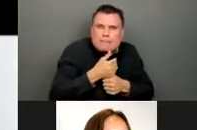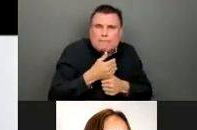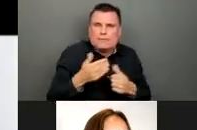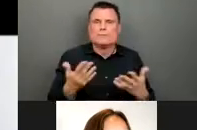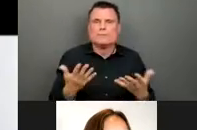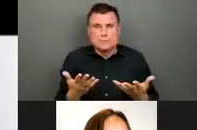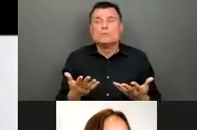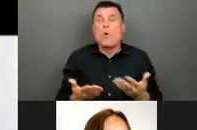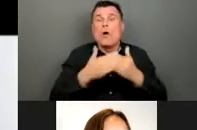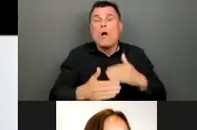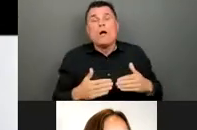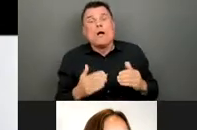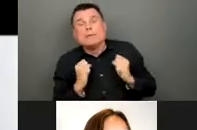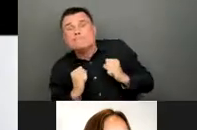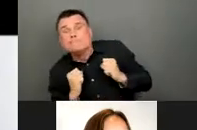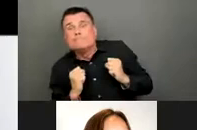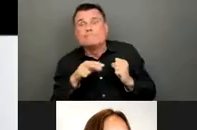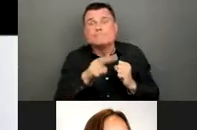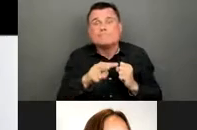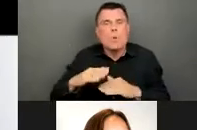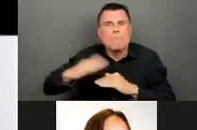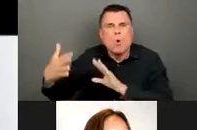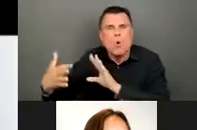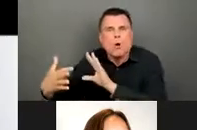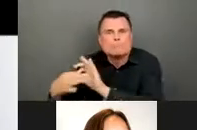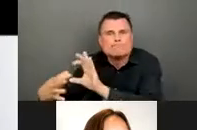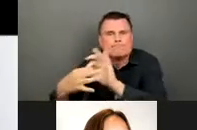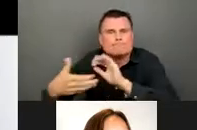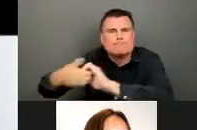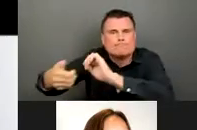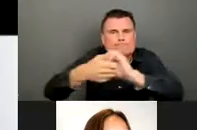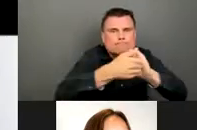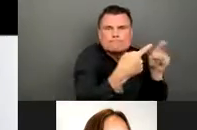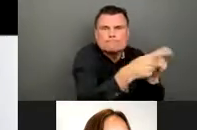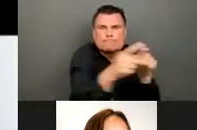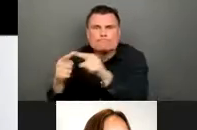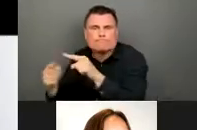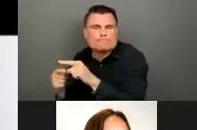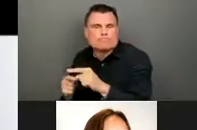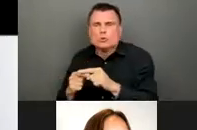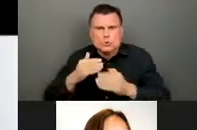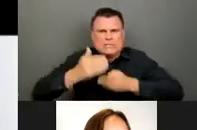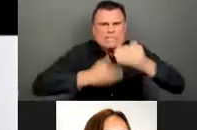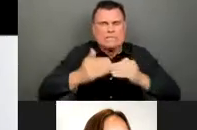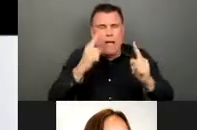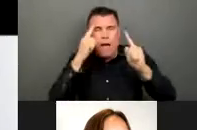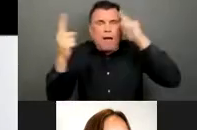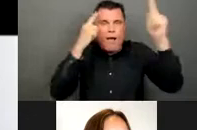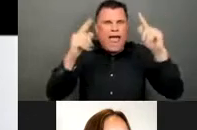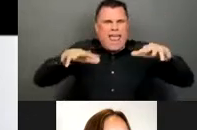more partnerships and co-create many more innovative solutions. And this session aims to be a springboard for